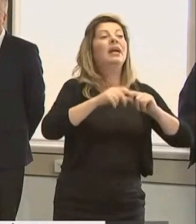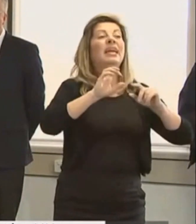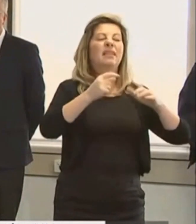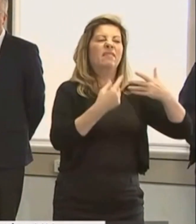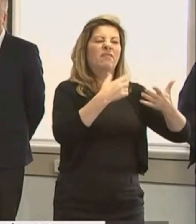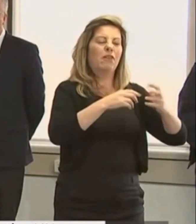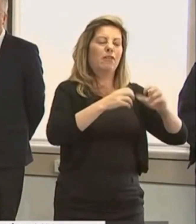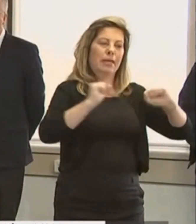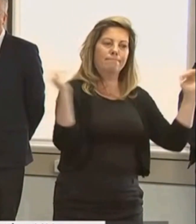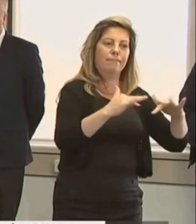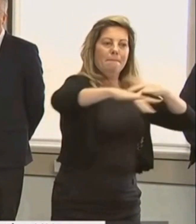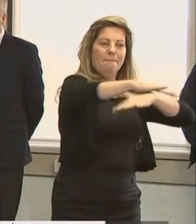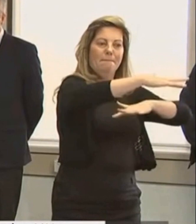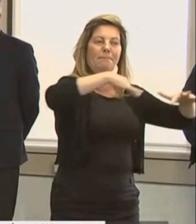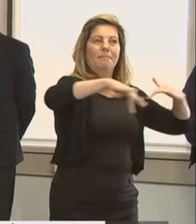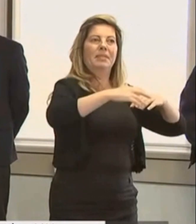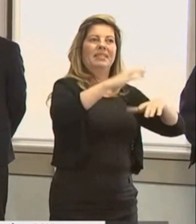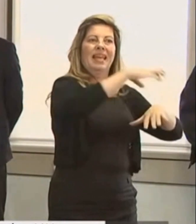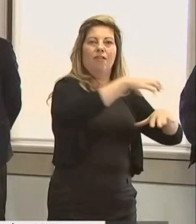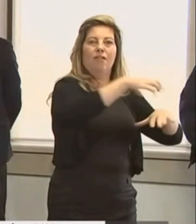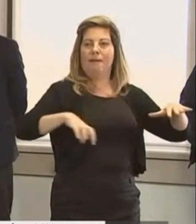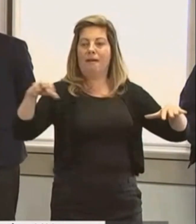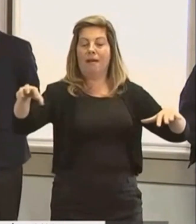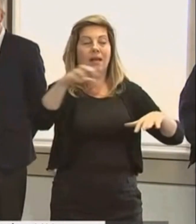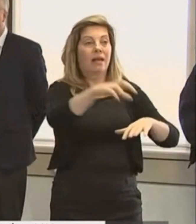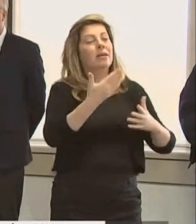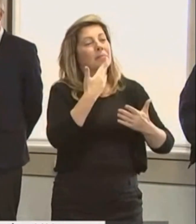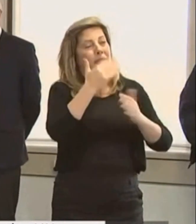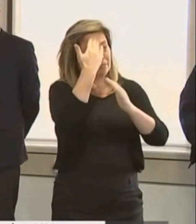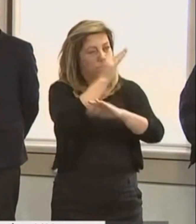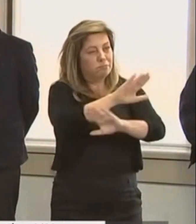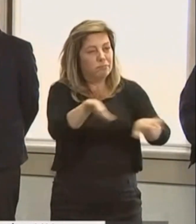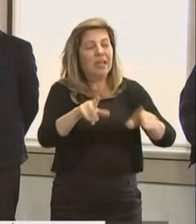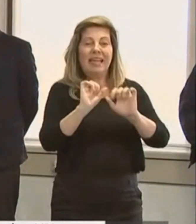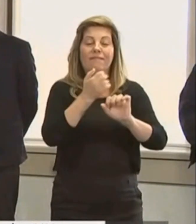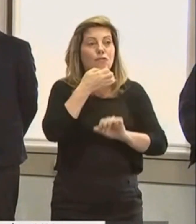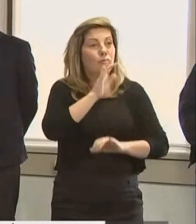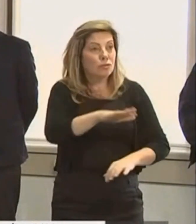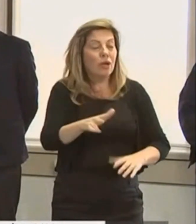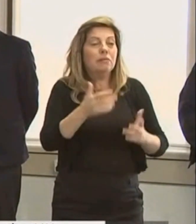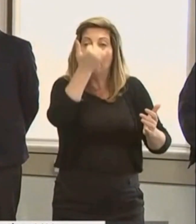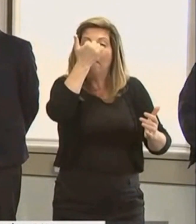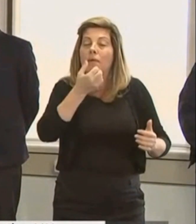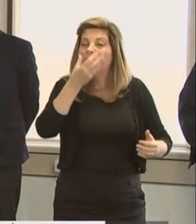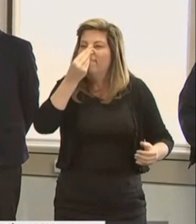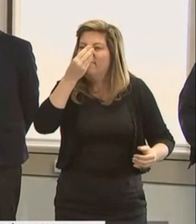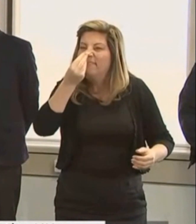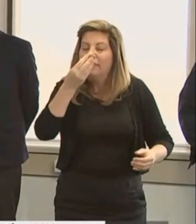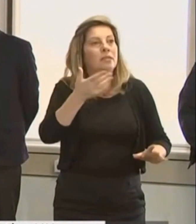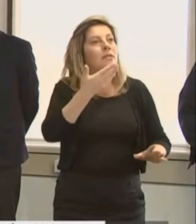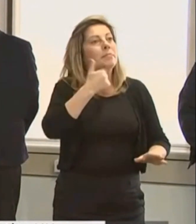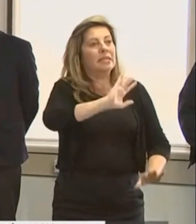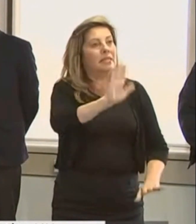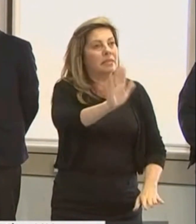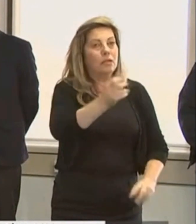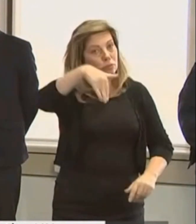including Blacktown, Hurstville, Chatswood and Wynyard as examples where we will have those teams of people. We are encouraging any